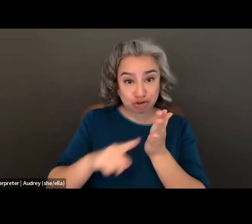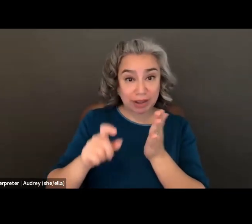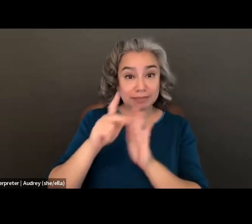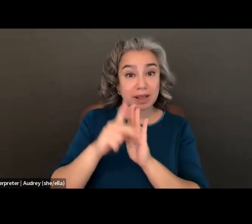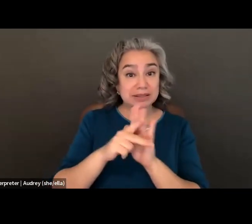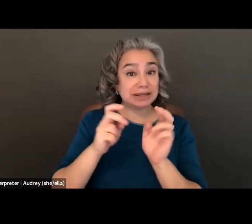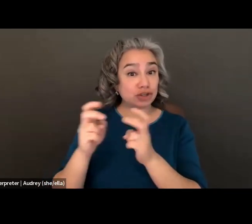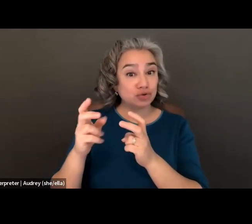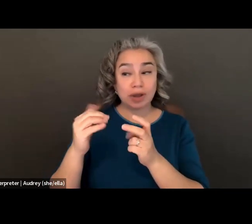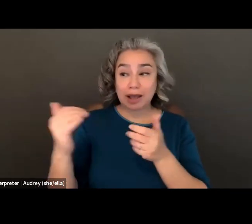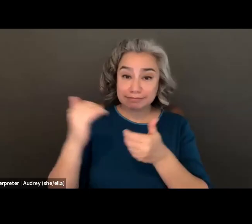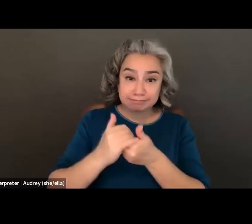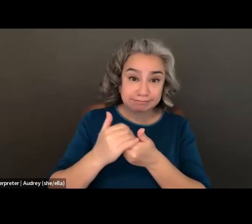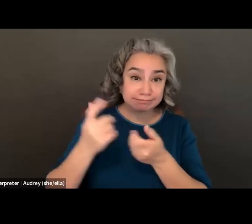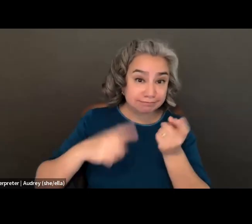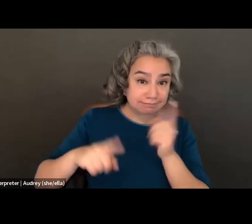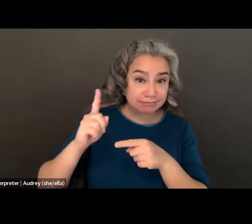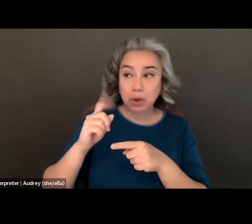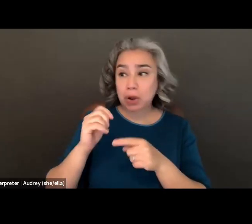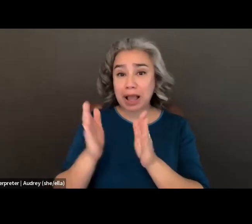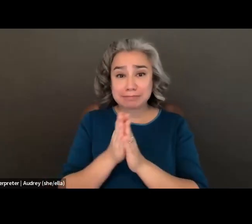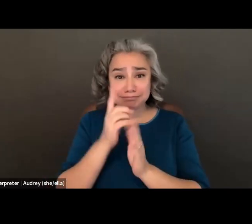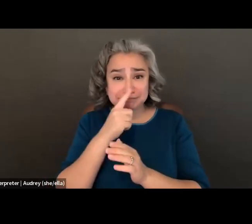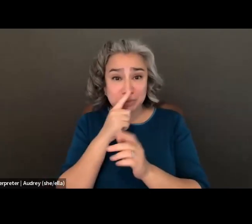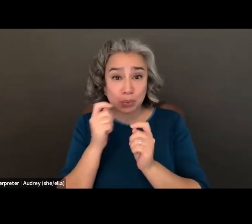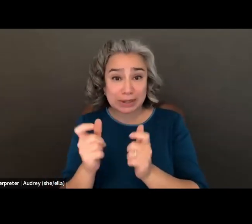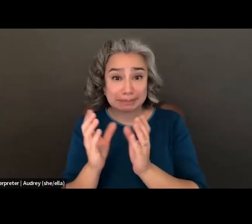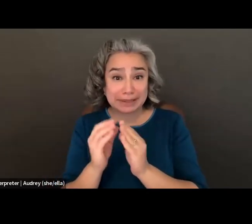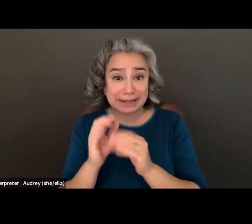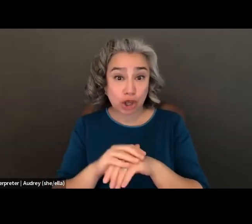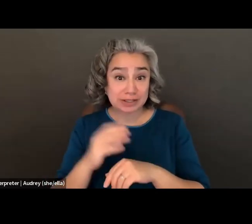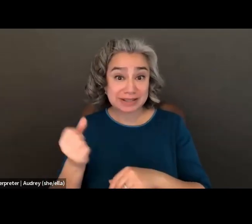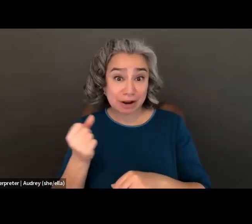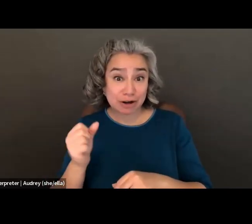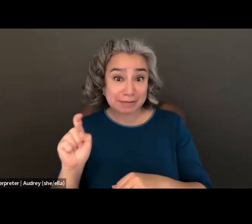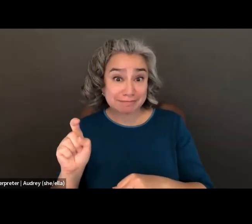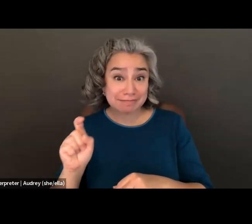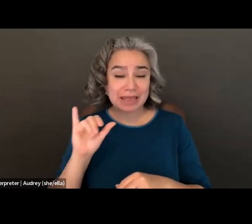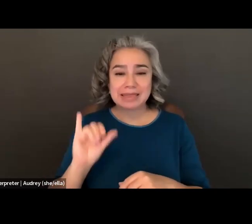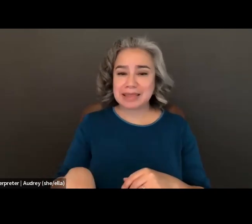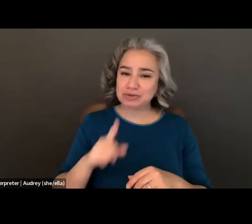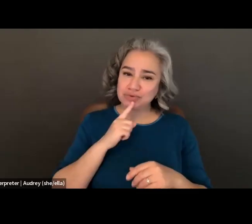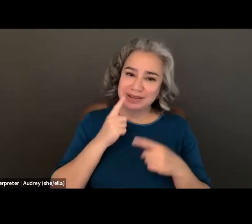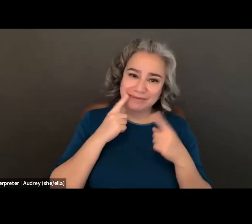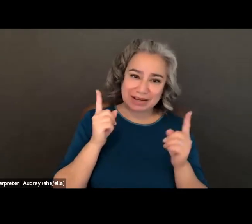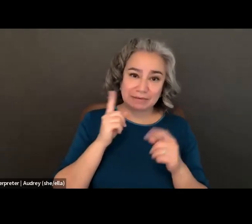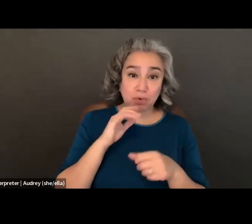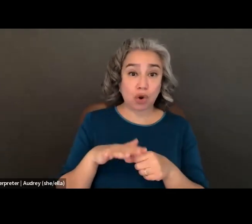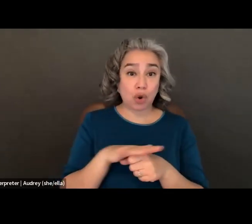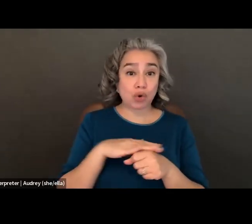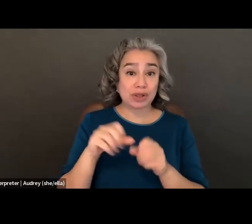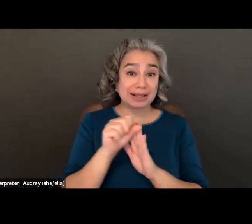issues, collaborate, or ask for a quick meeting on a Saturday. That's been especially effective on the local and